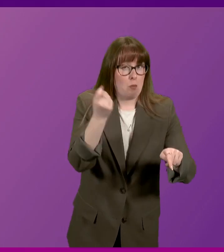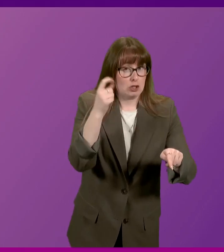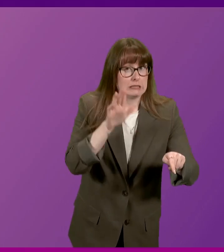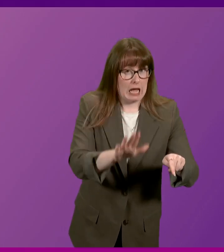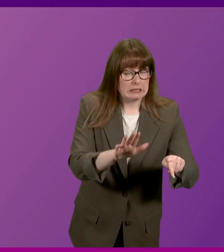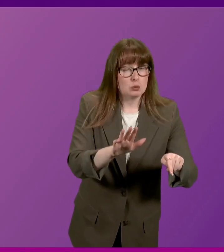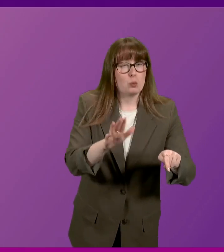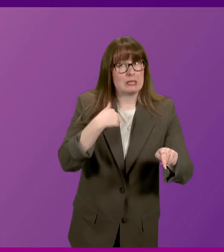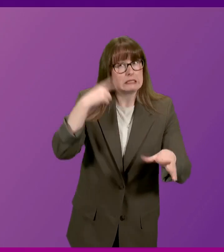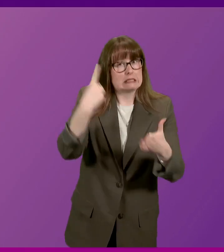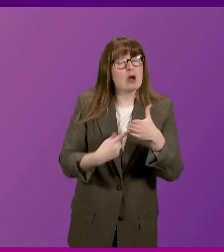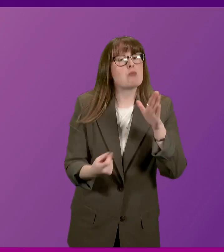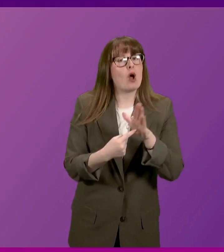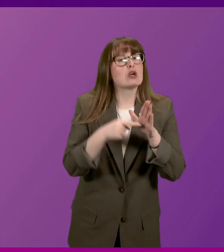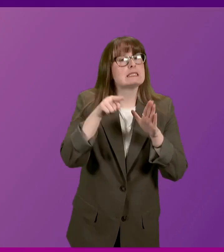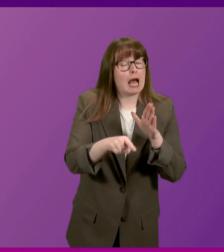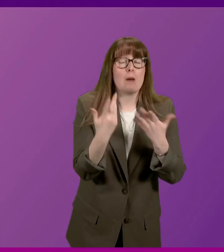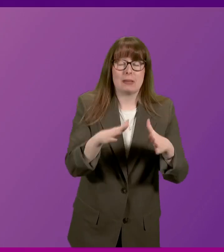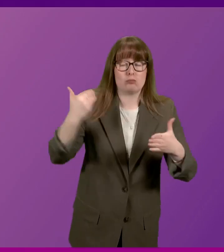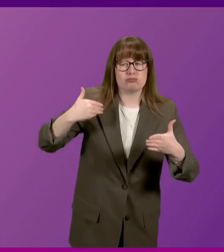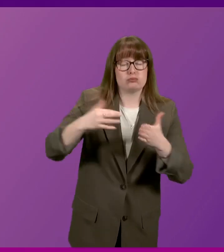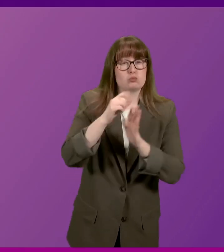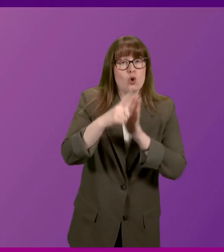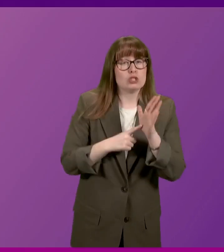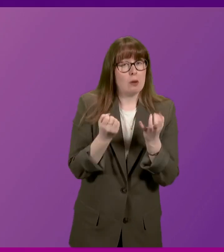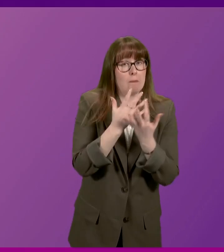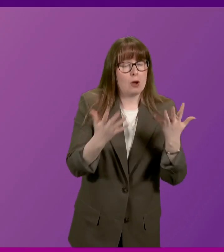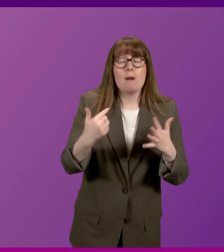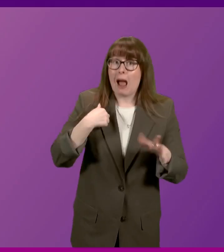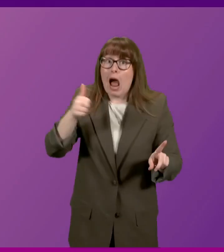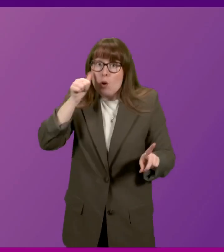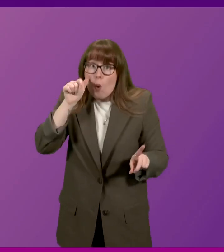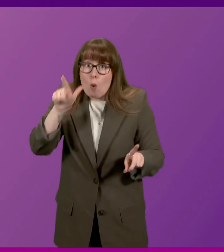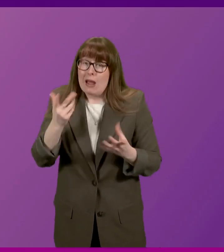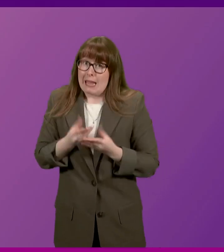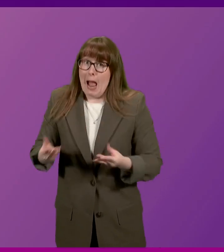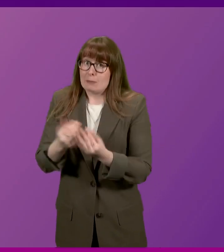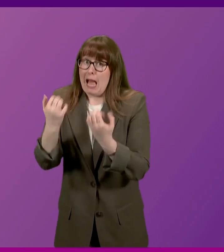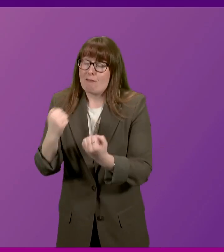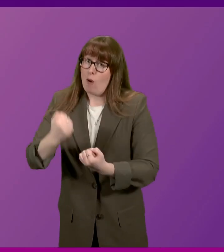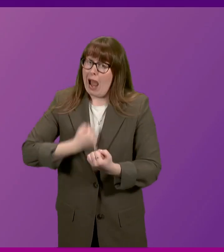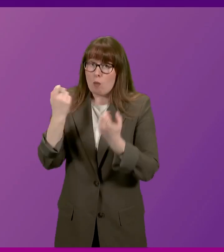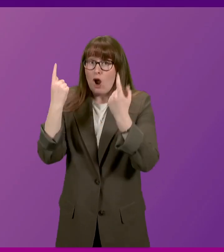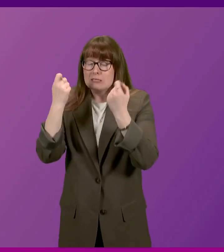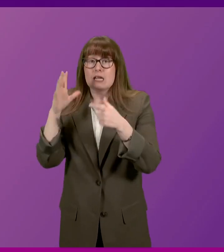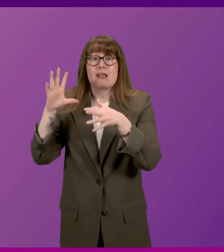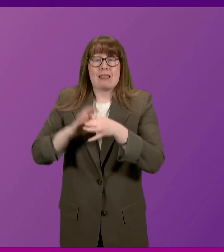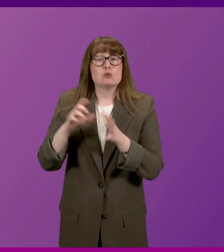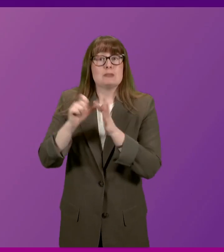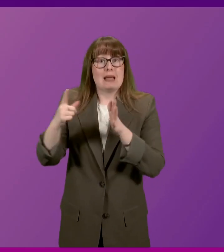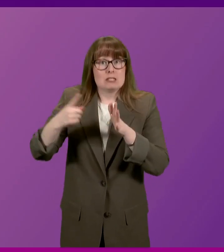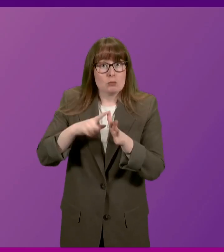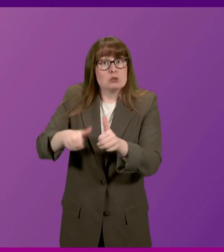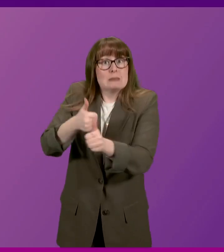to prioritise initially, and we've done several projects now. But I'm also very aware that there are lots of gaps in our understanding around domestic abuse support and